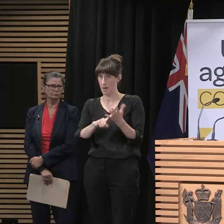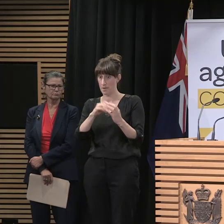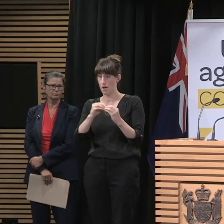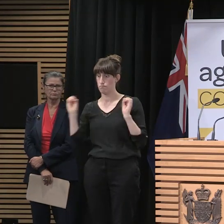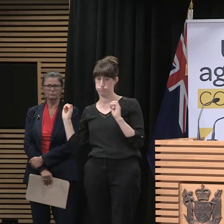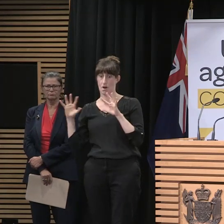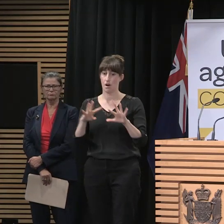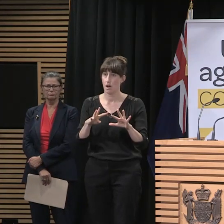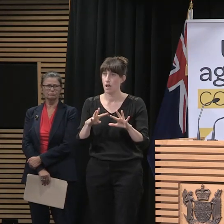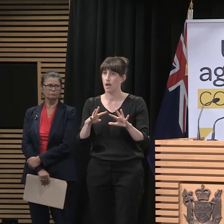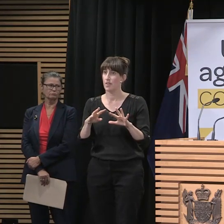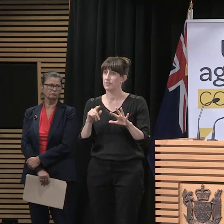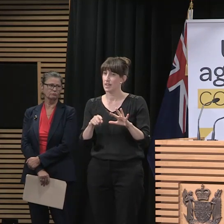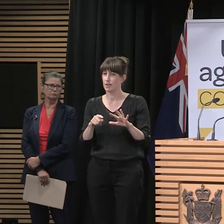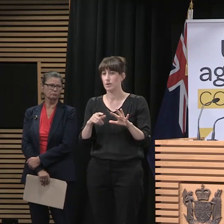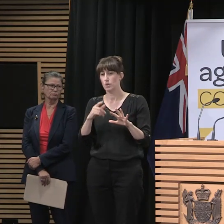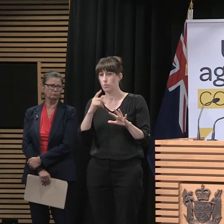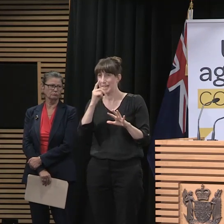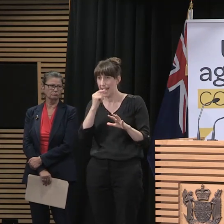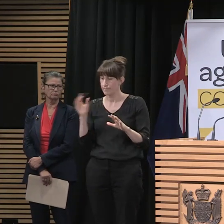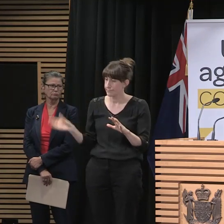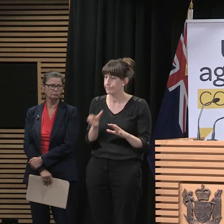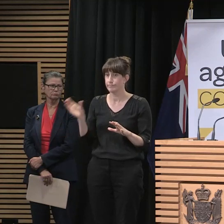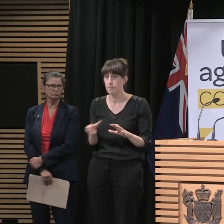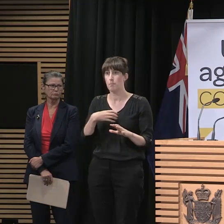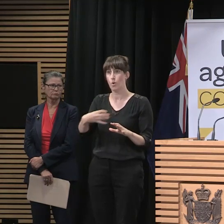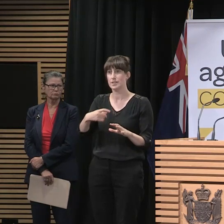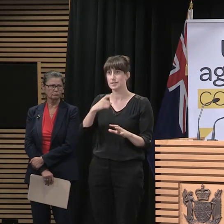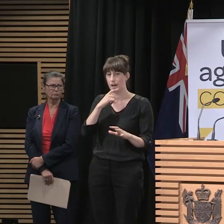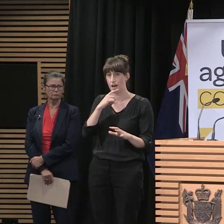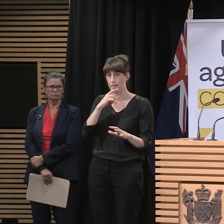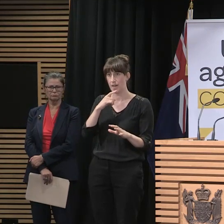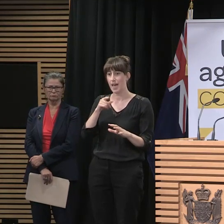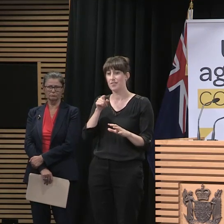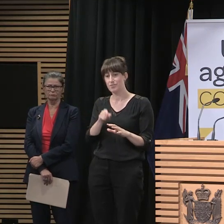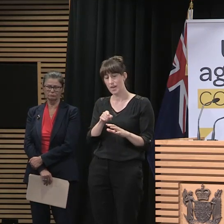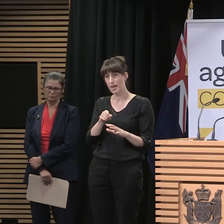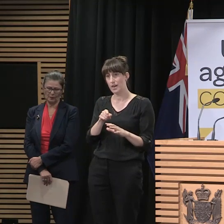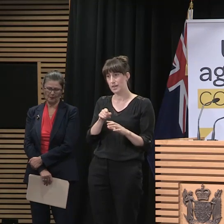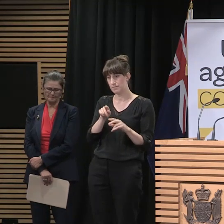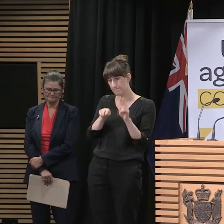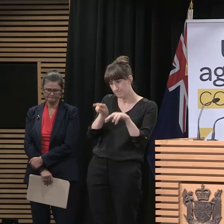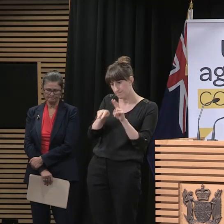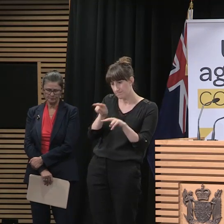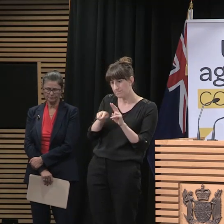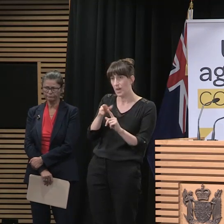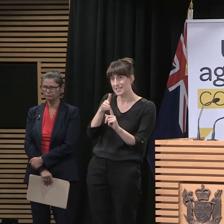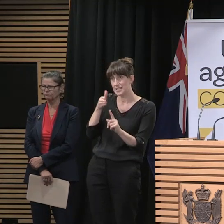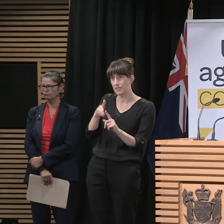organisation or a school to, for example, or what would have been a school that had been opened, to identify any cases there.